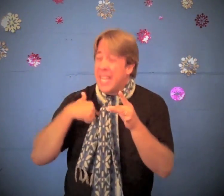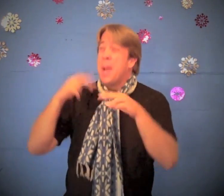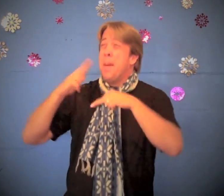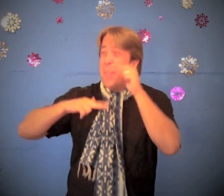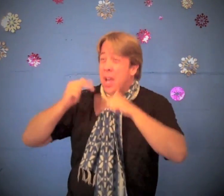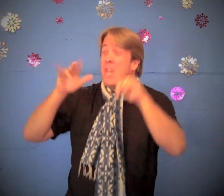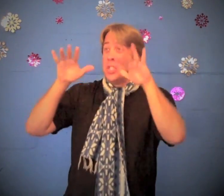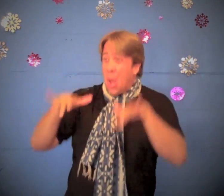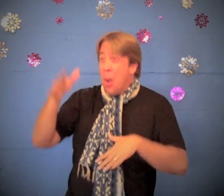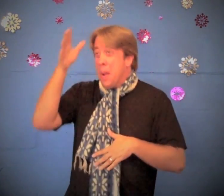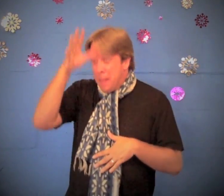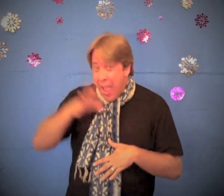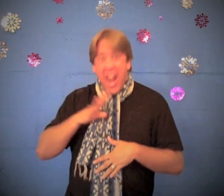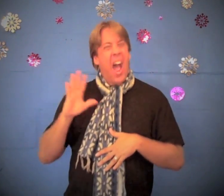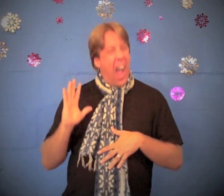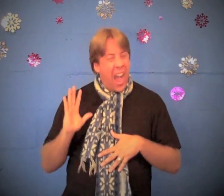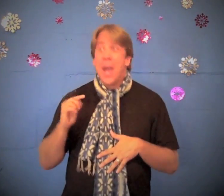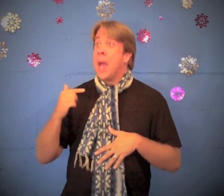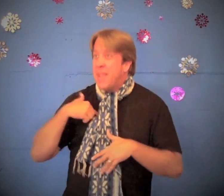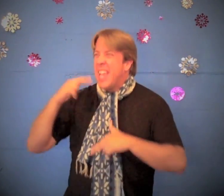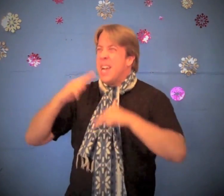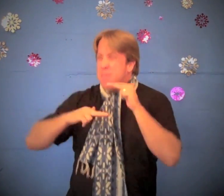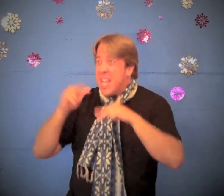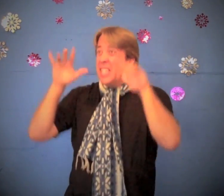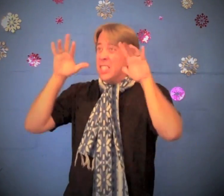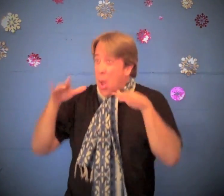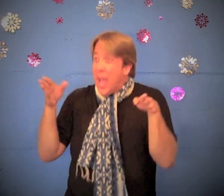He told his mother all about his adventures